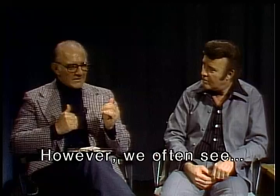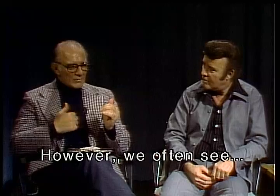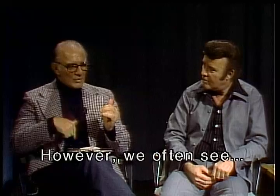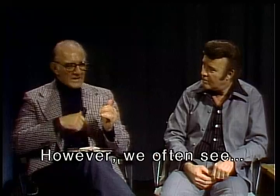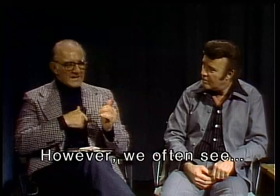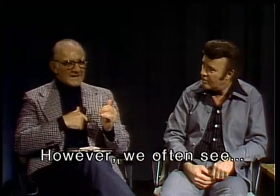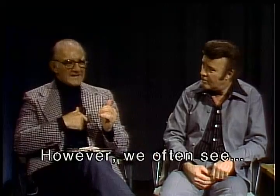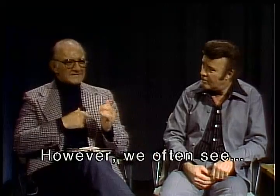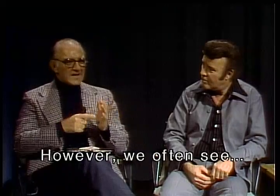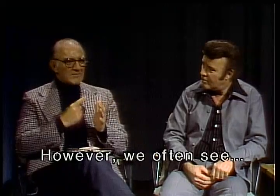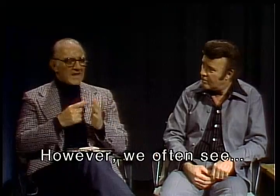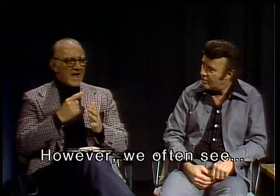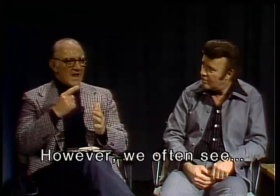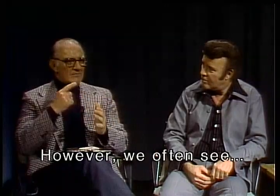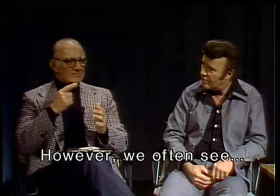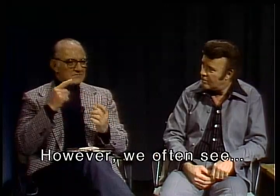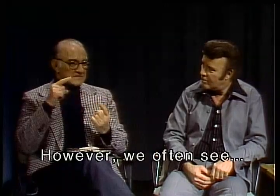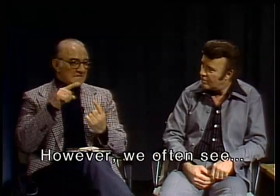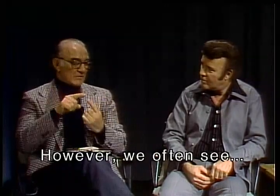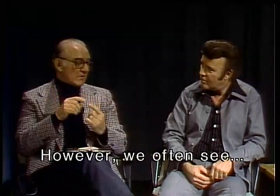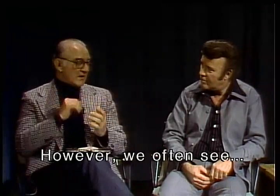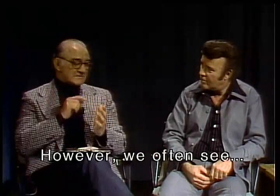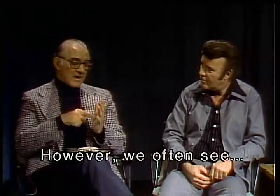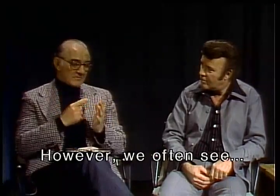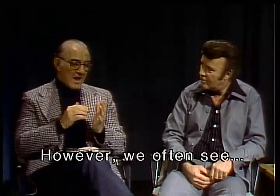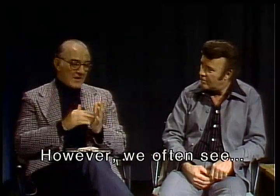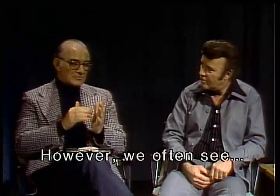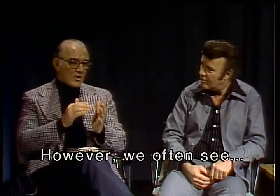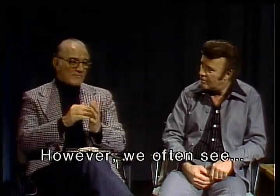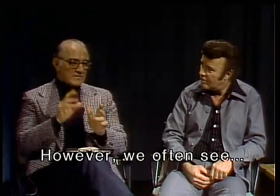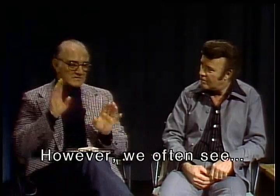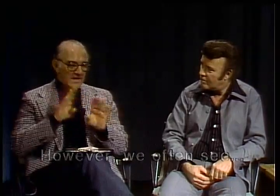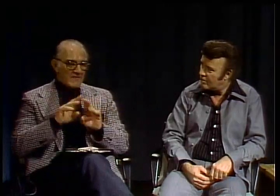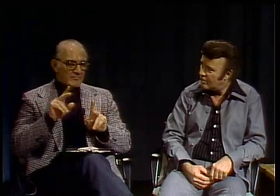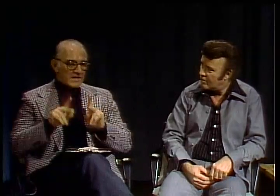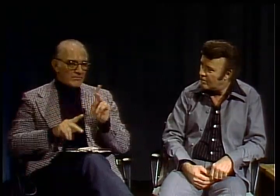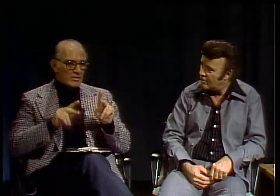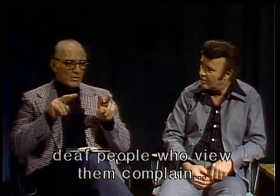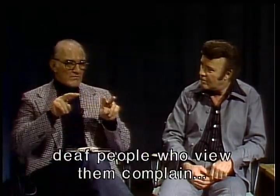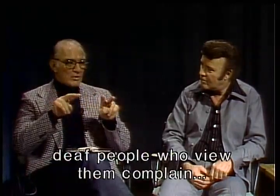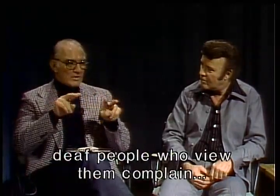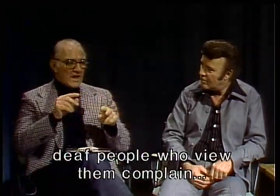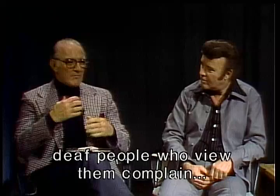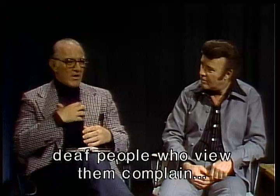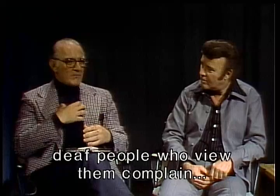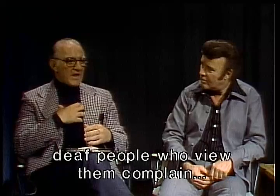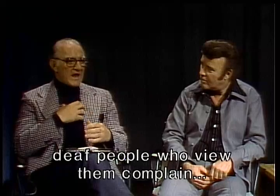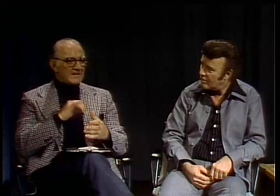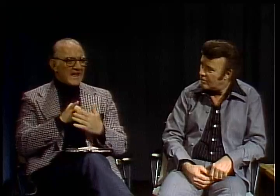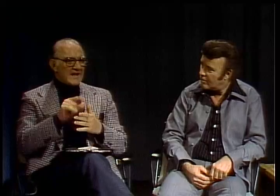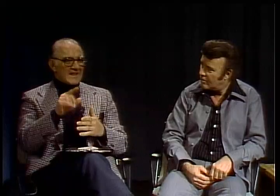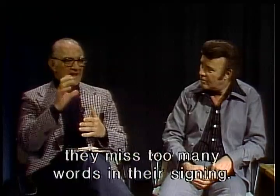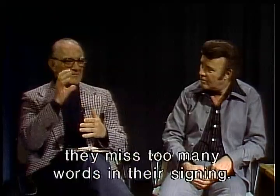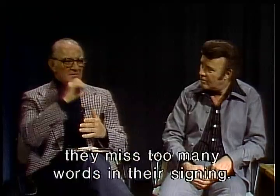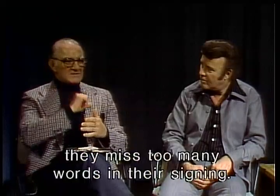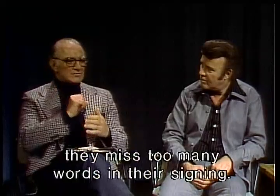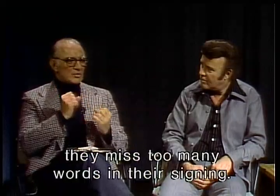we sometimes see, not sometimes, often, deaf people who view them complain they miss too